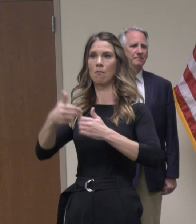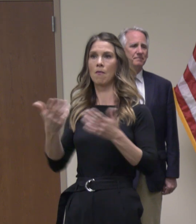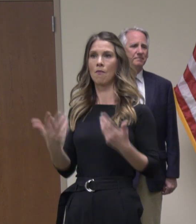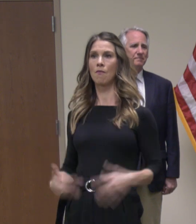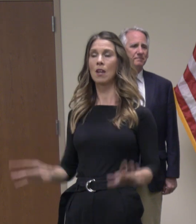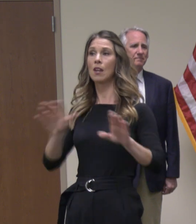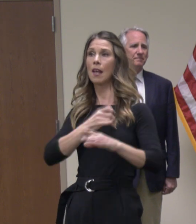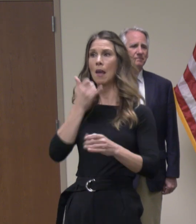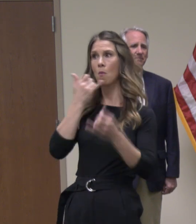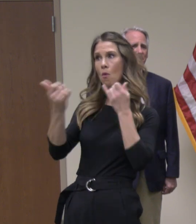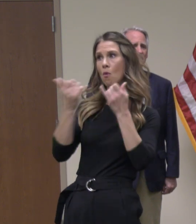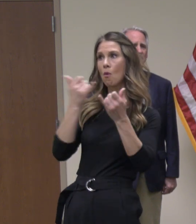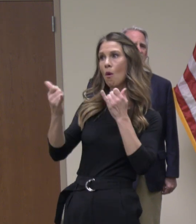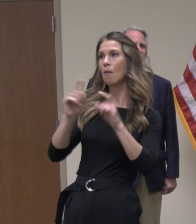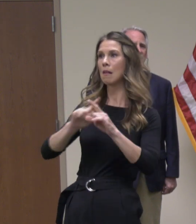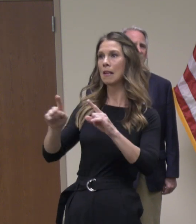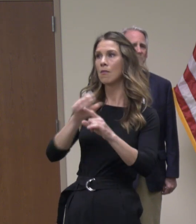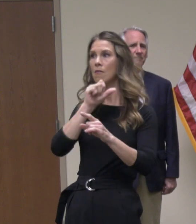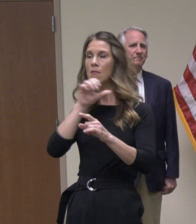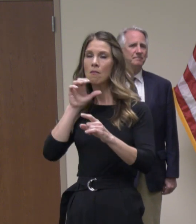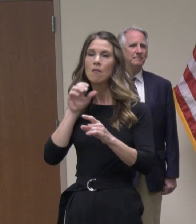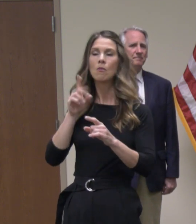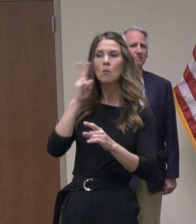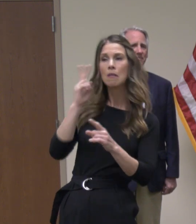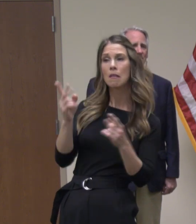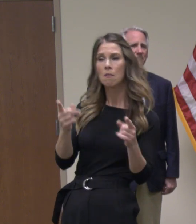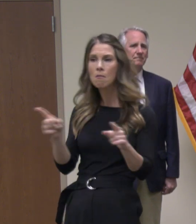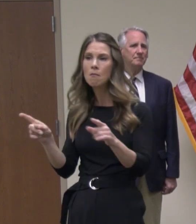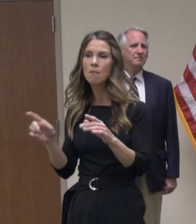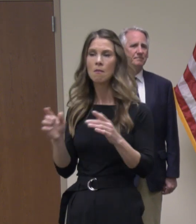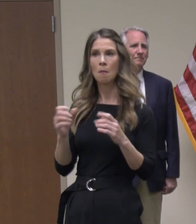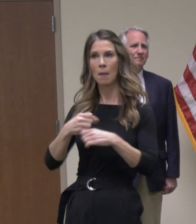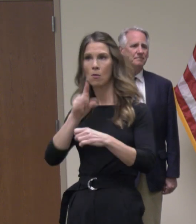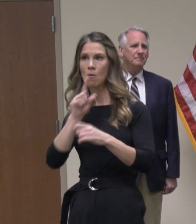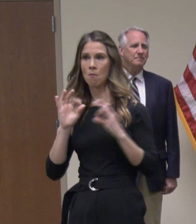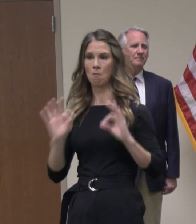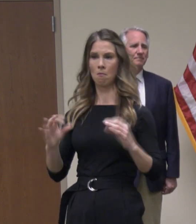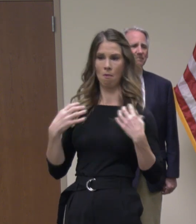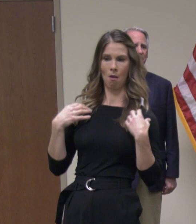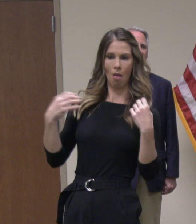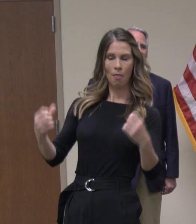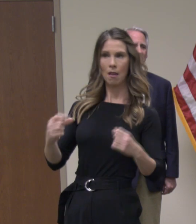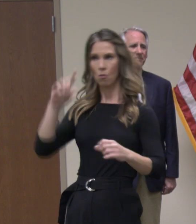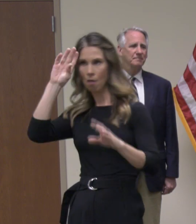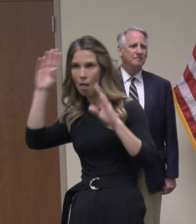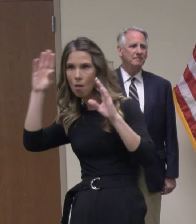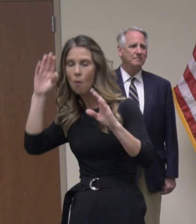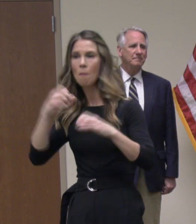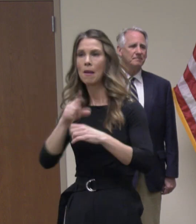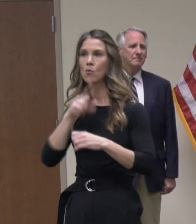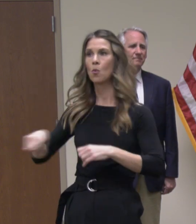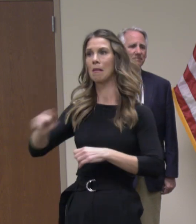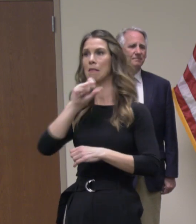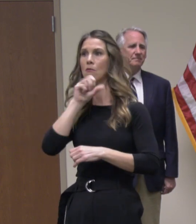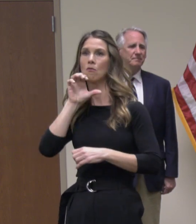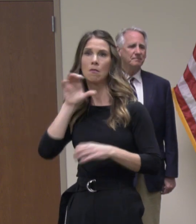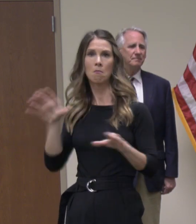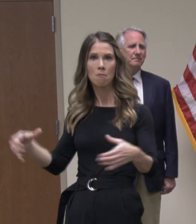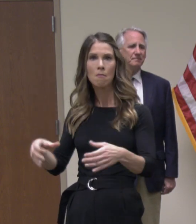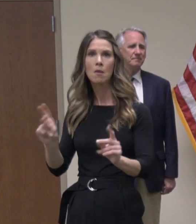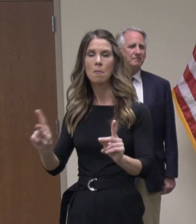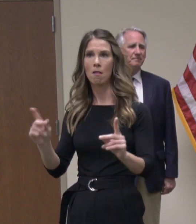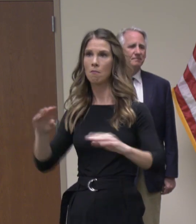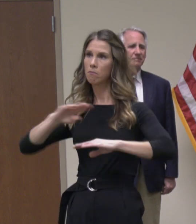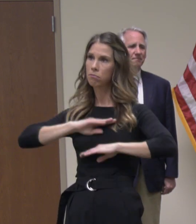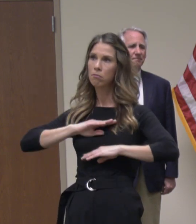will be regularly calling and contacting our seniors to check in, say hello, and make sure that they have what they need.